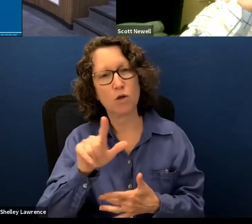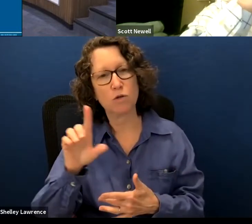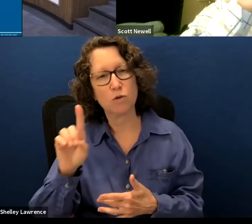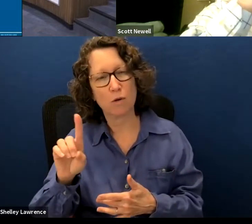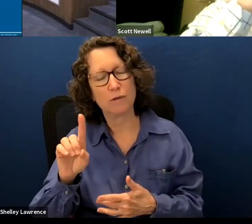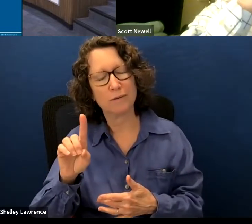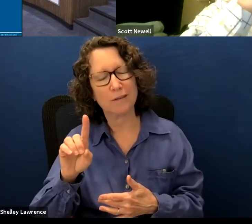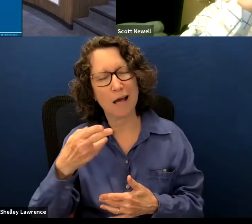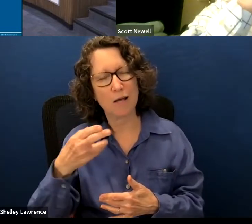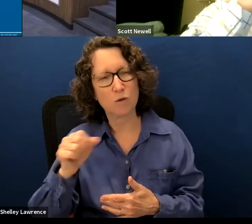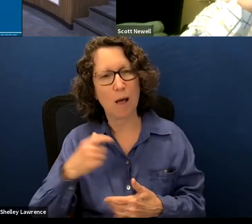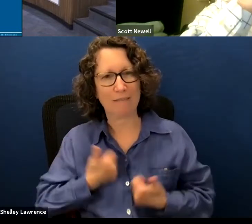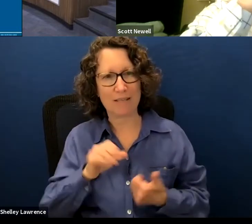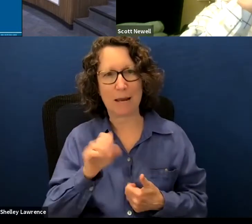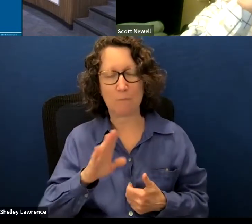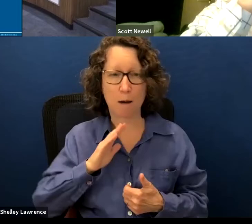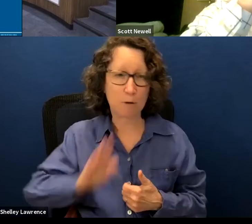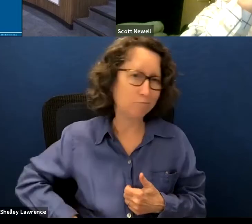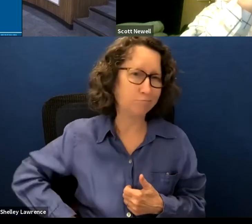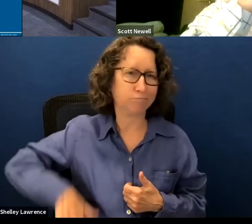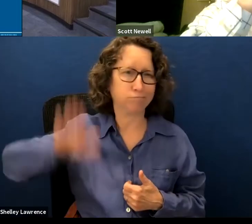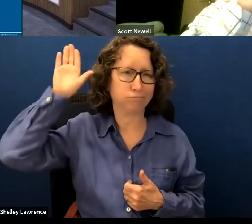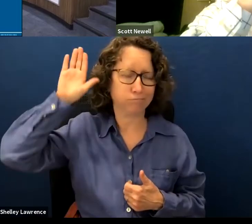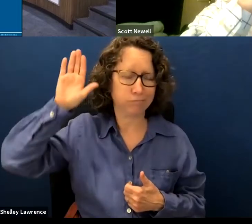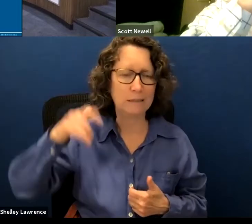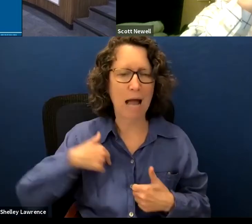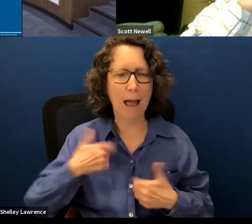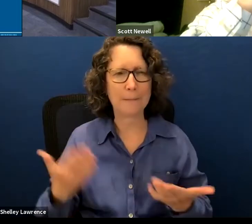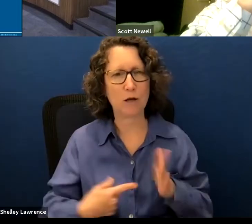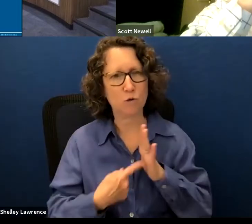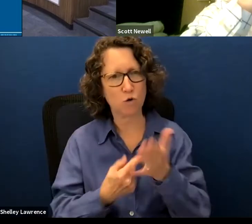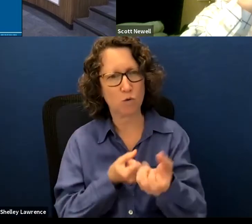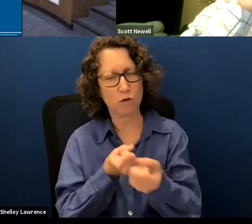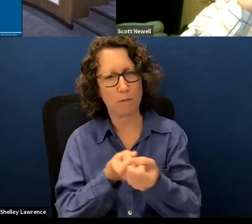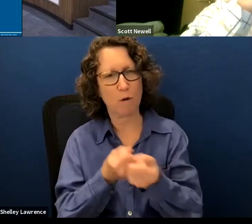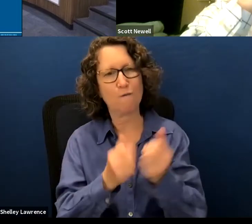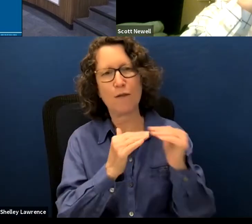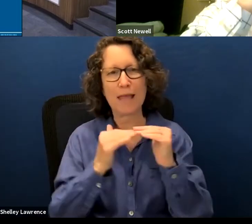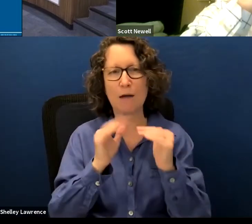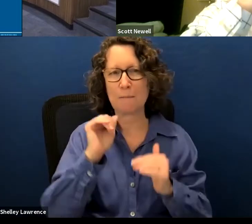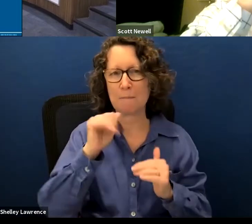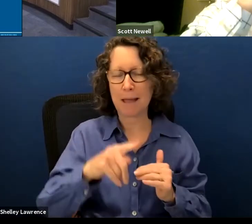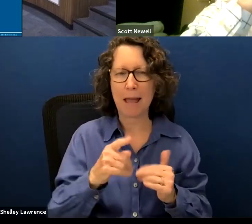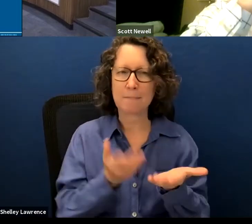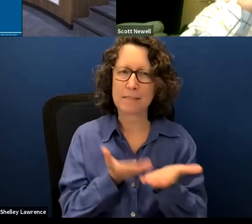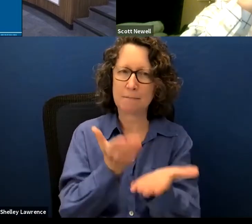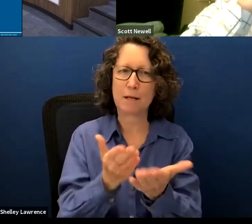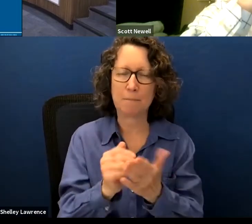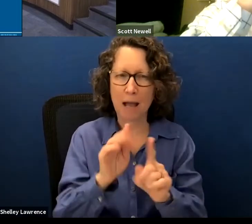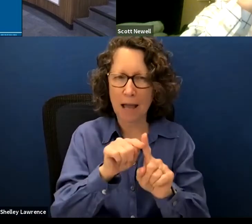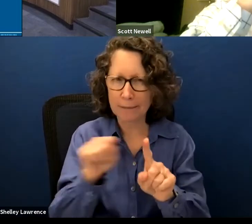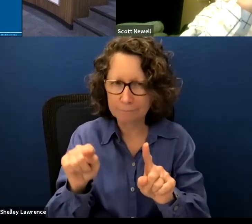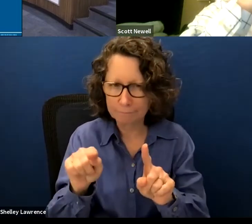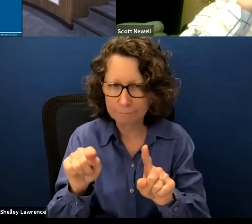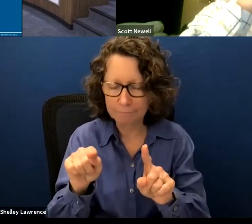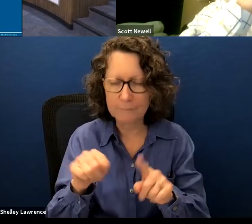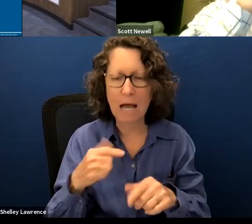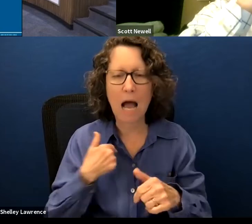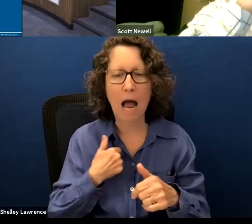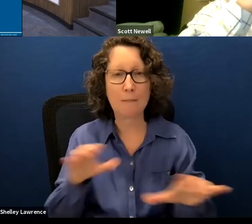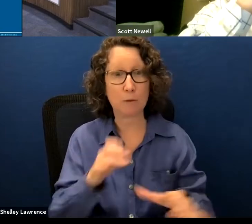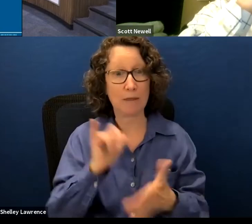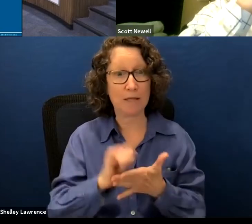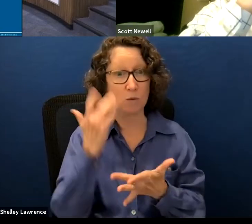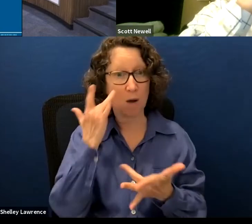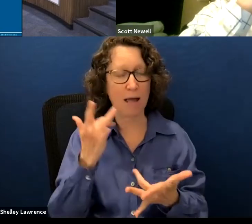in Santa Barbara with my family my whole life. I'm here to show support for the equity map submitted by CAUSE and FLA. I'm doing this